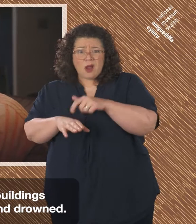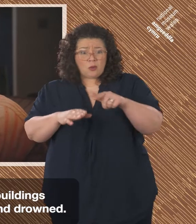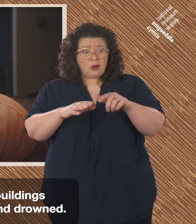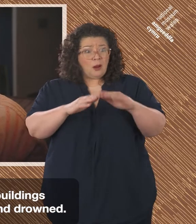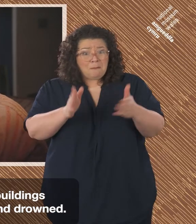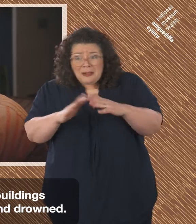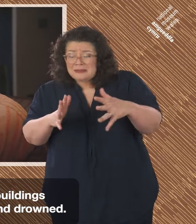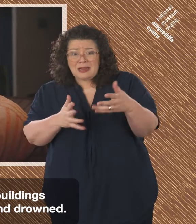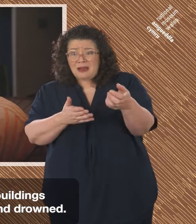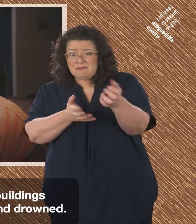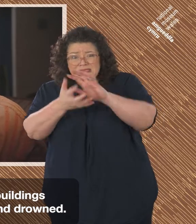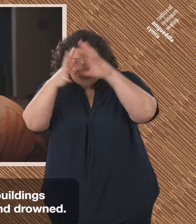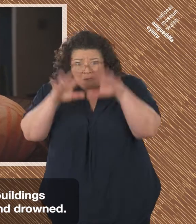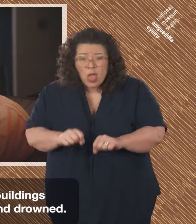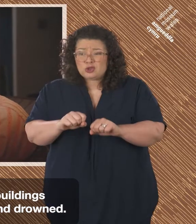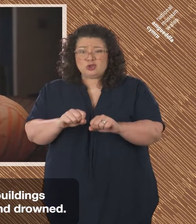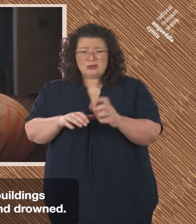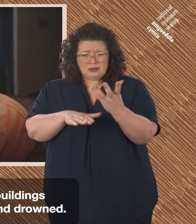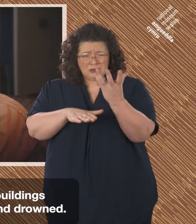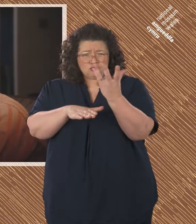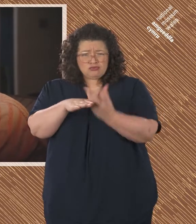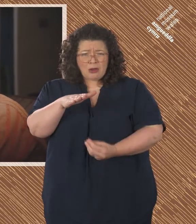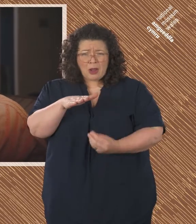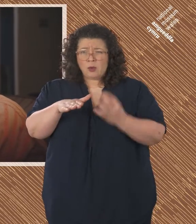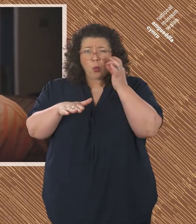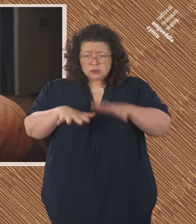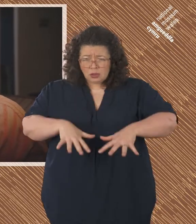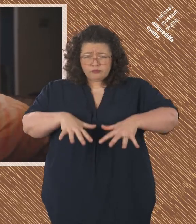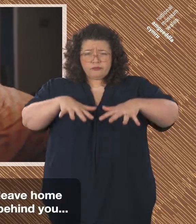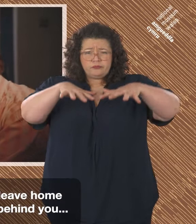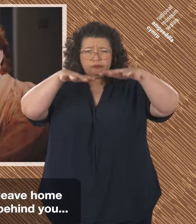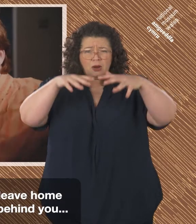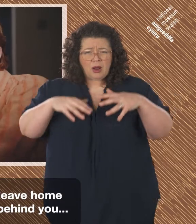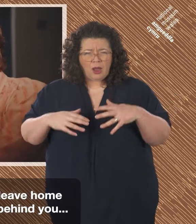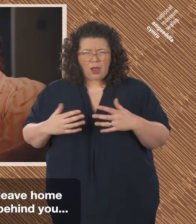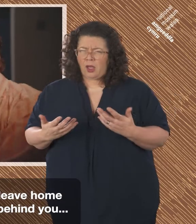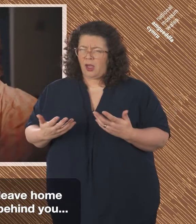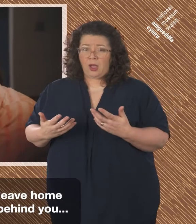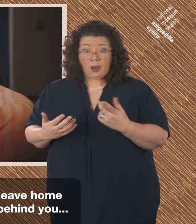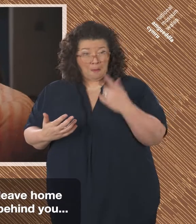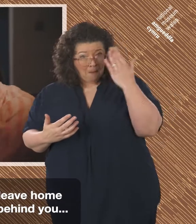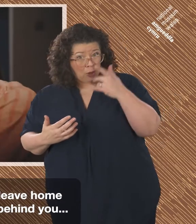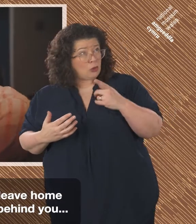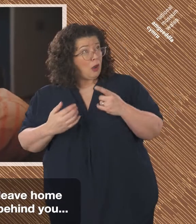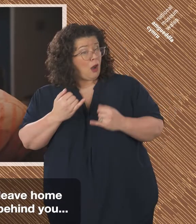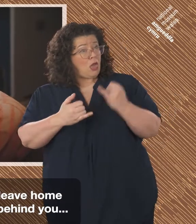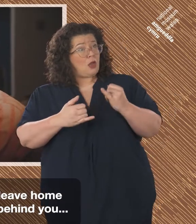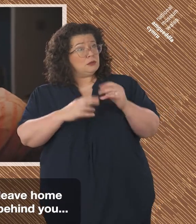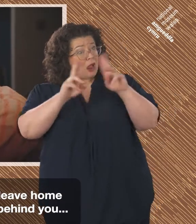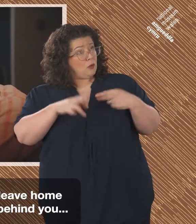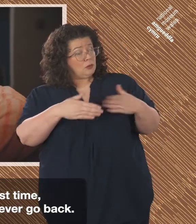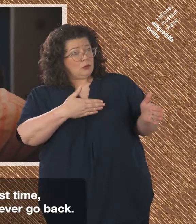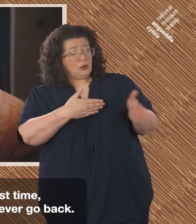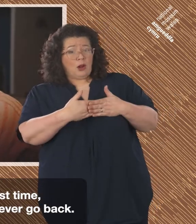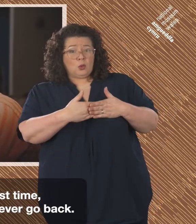and all of the buildings were demolished and drowned. Imagine having to leave home and close the door